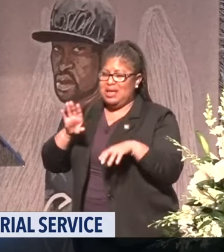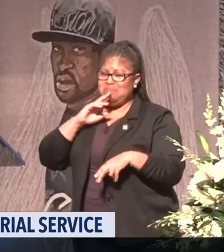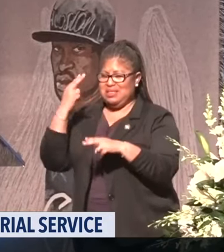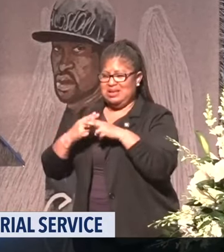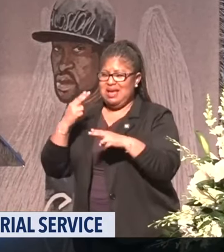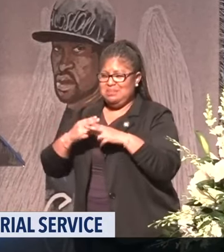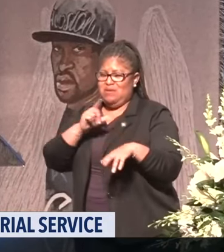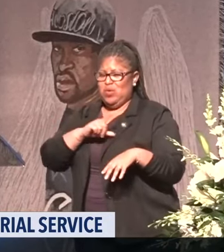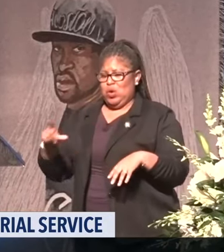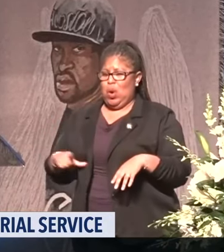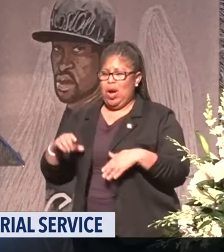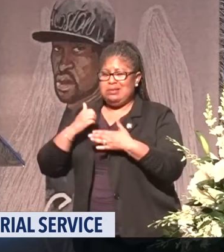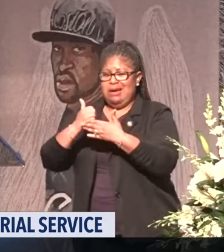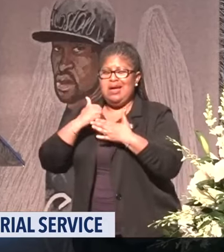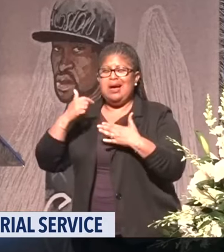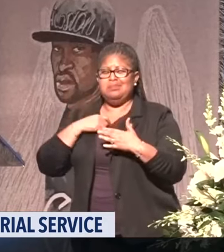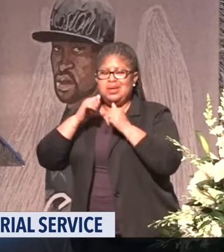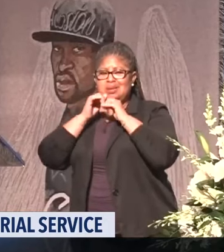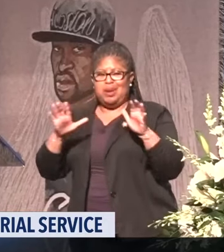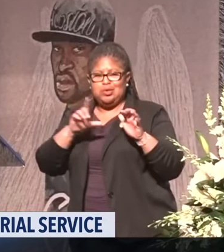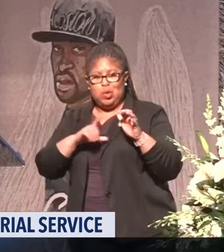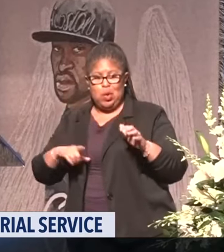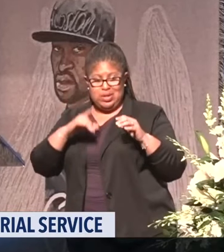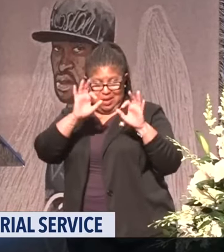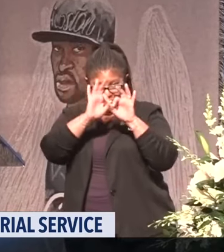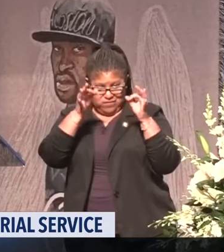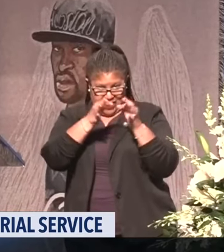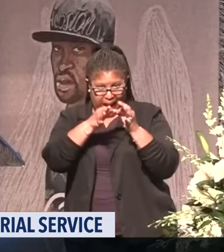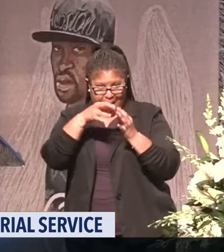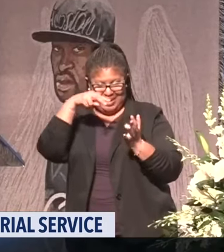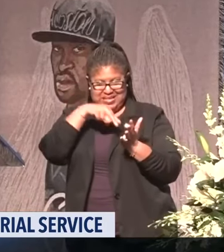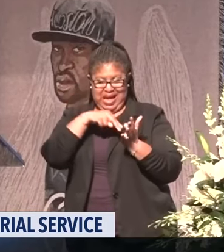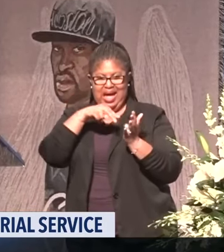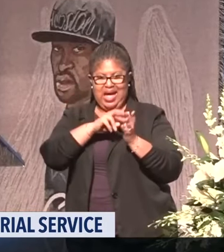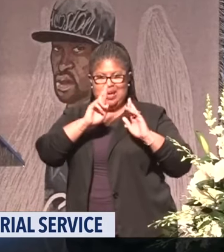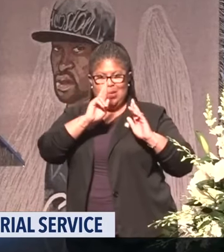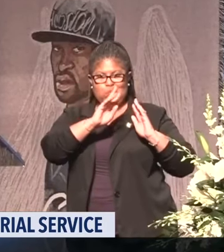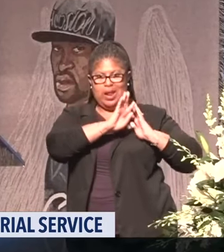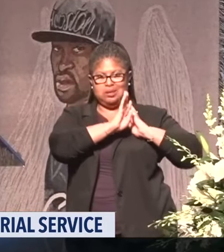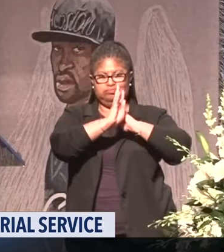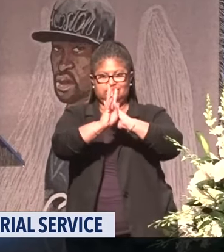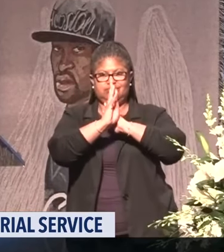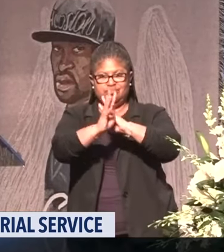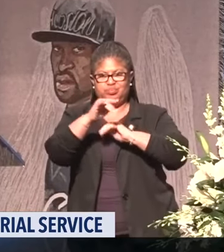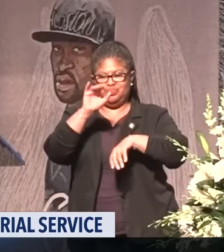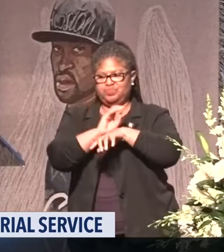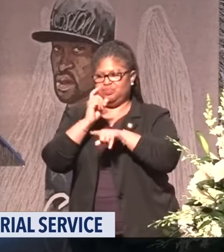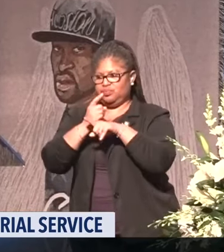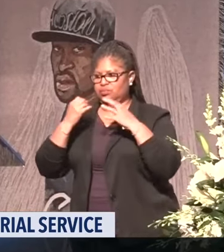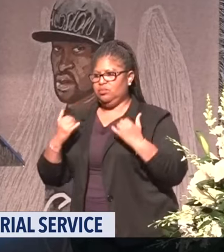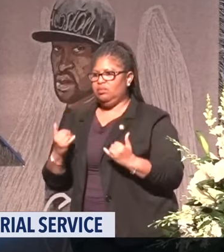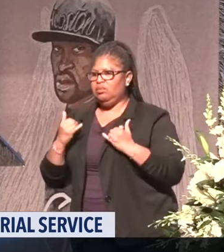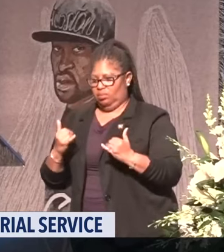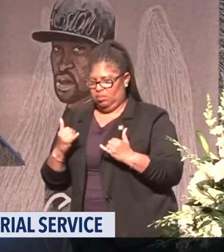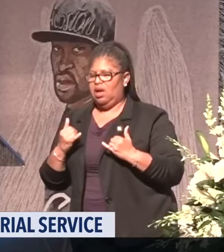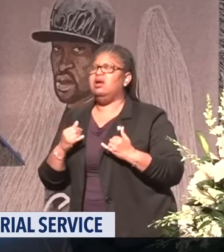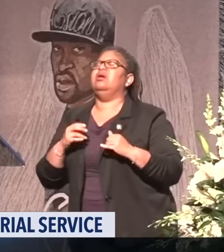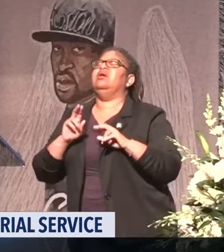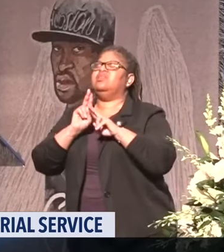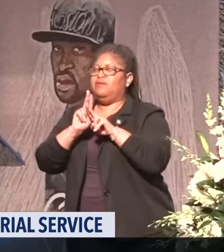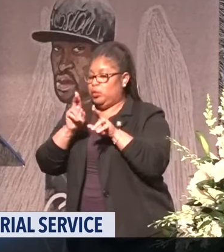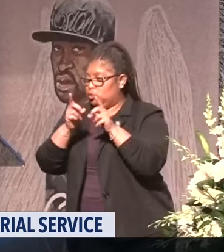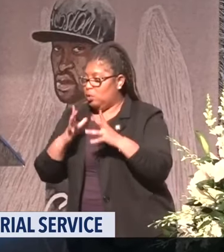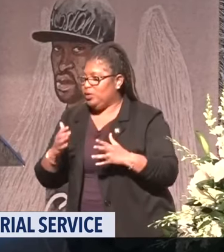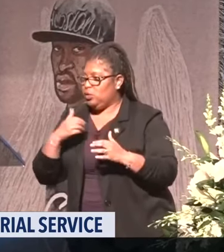you help me bless the Lord as the family stands and prepares to dismiss from this place at this time? Funeral directors, we are following your